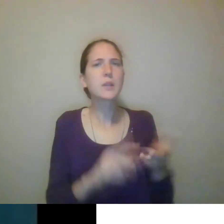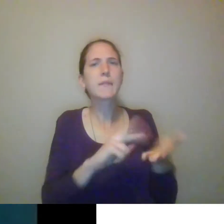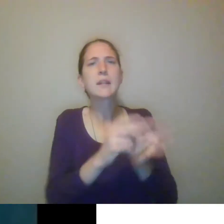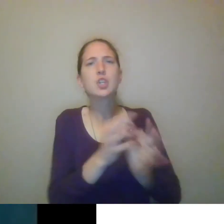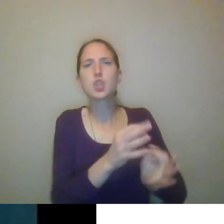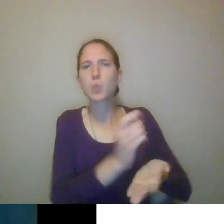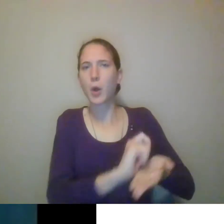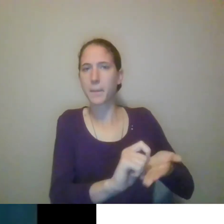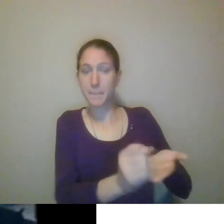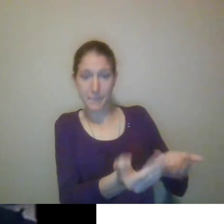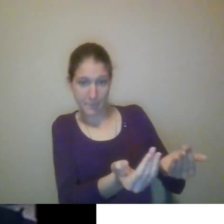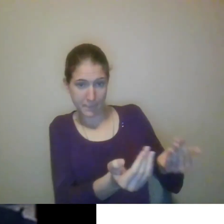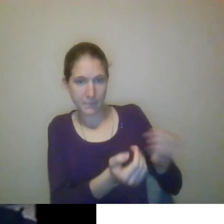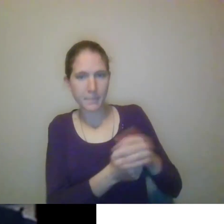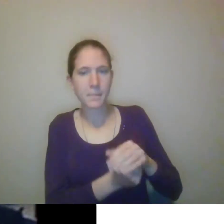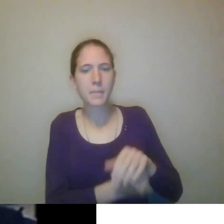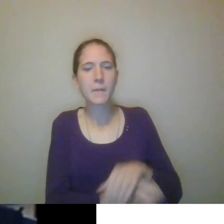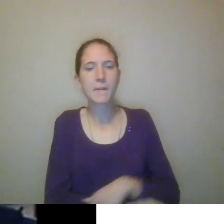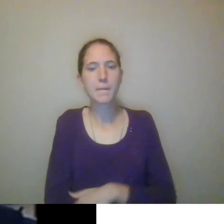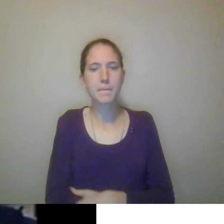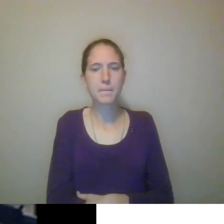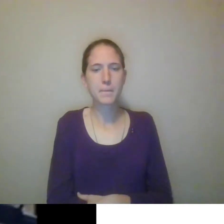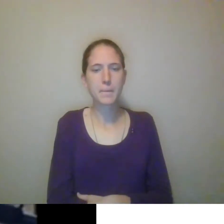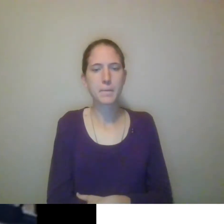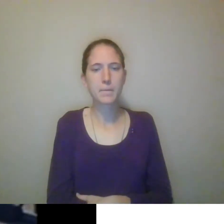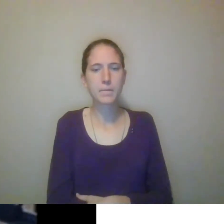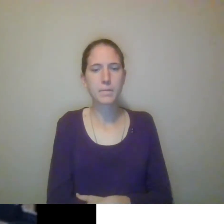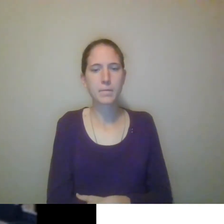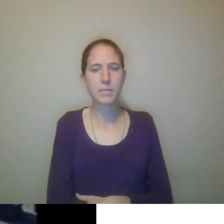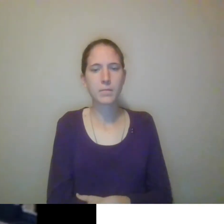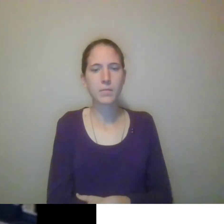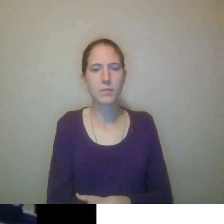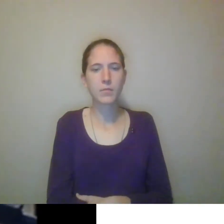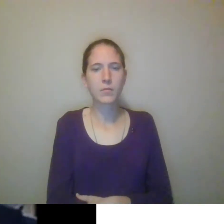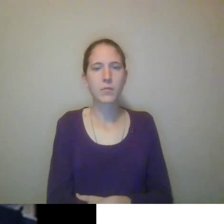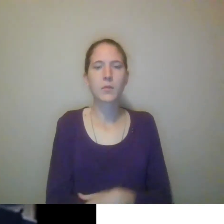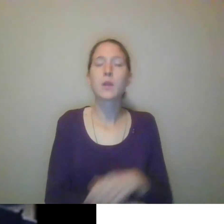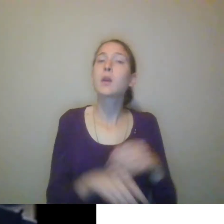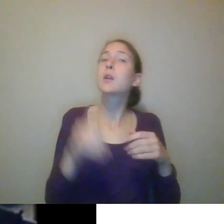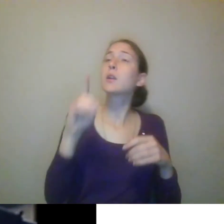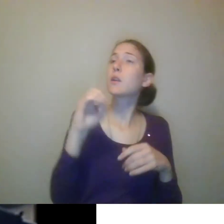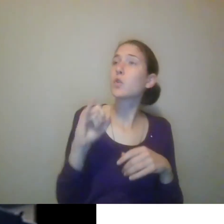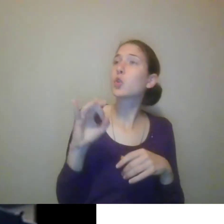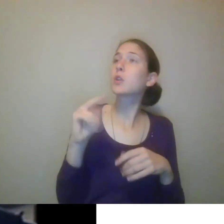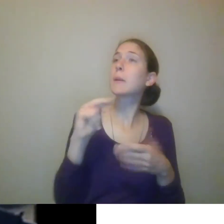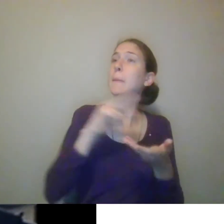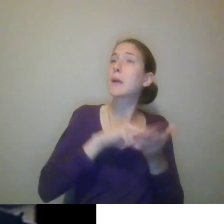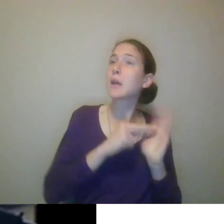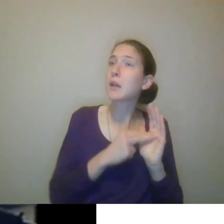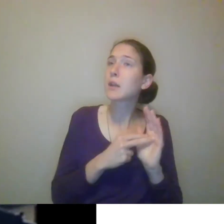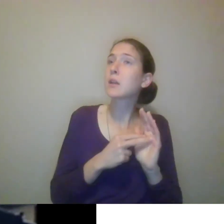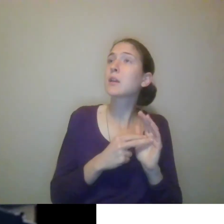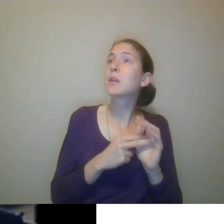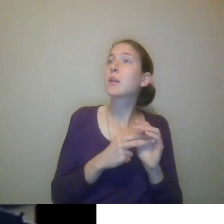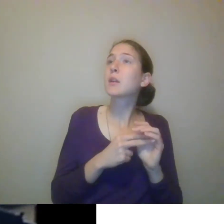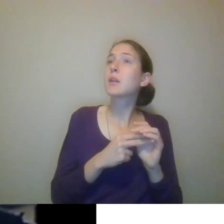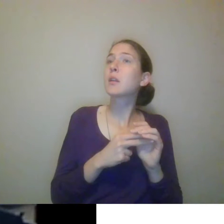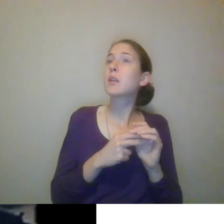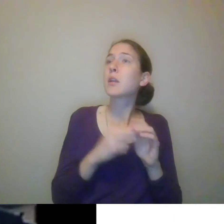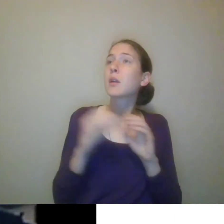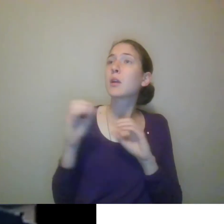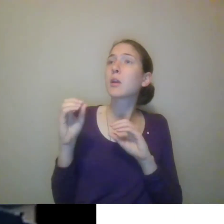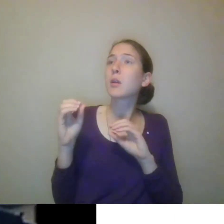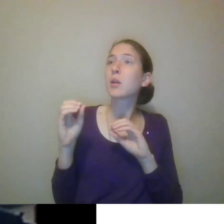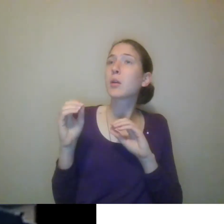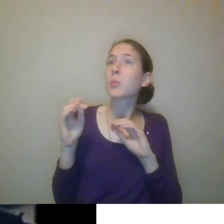Diffusion, the molecule from a place of greater concentration to lower concentration. You read